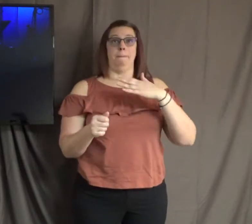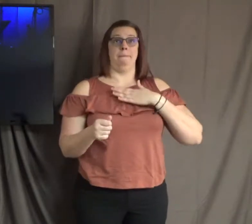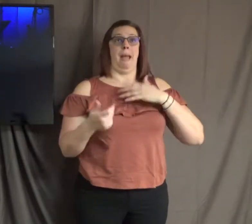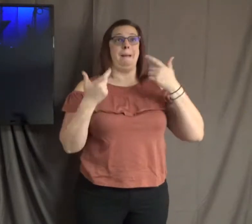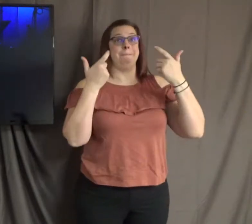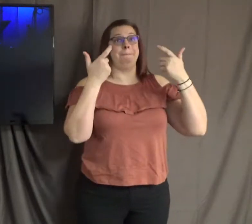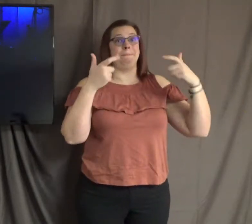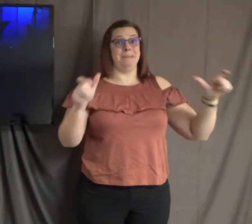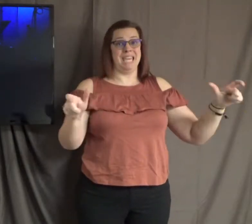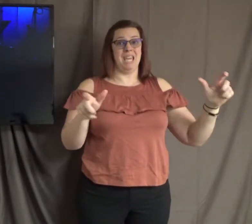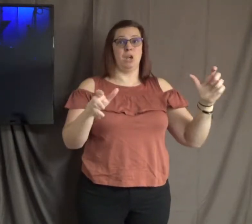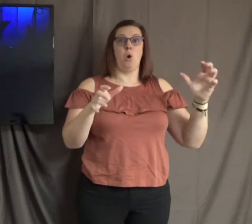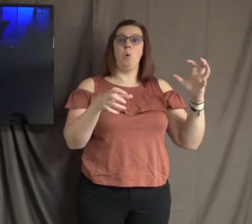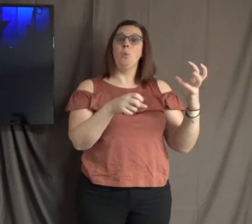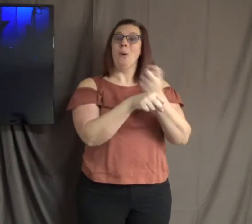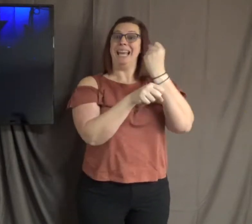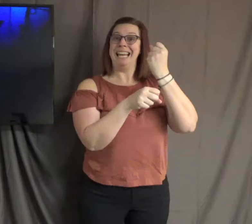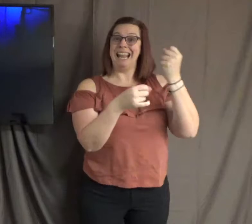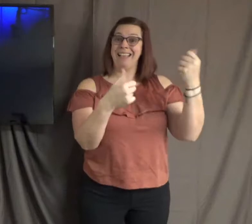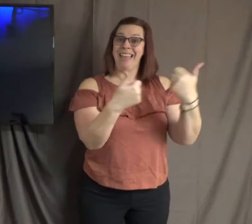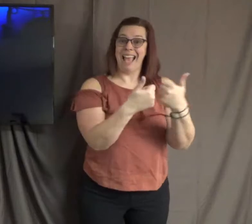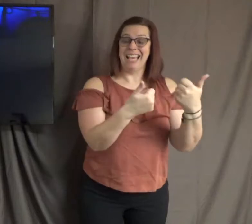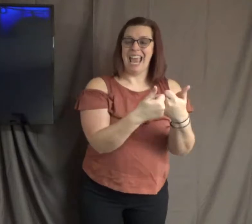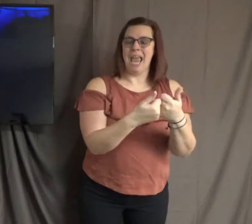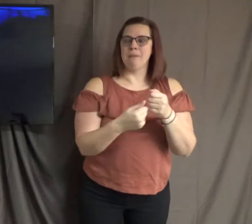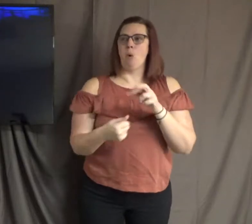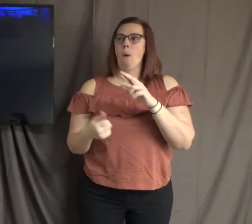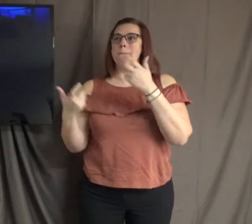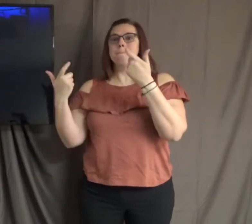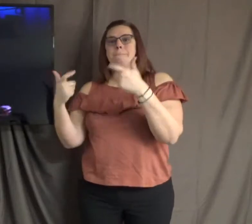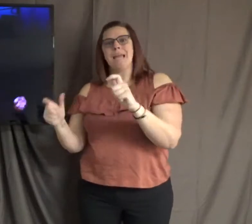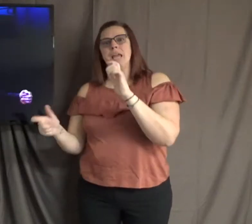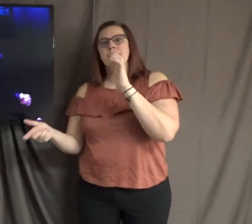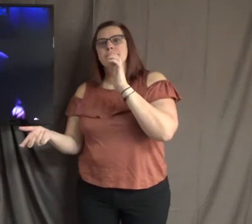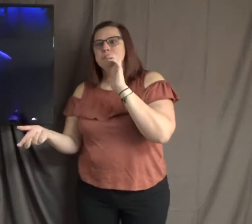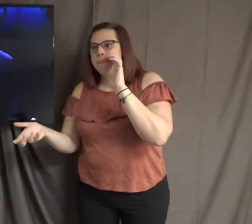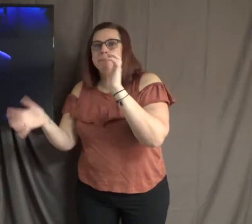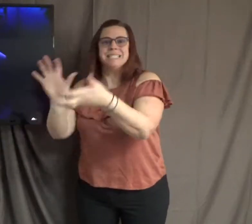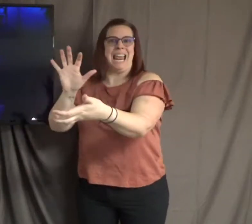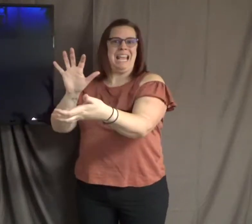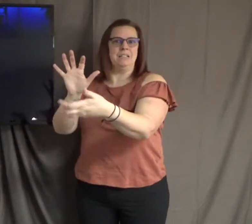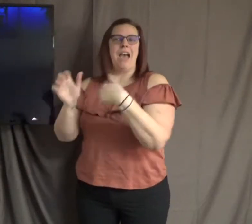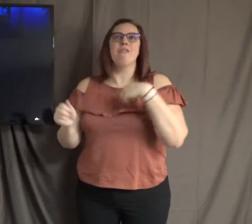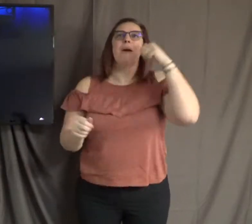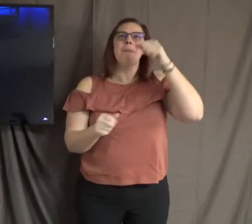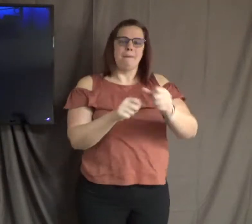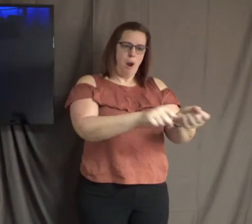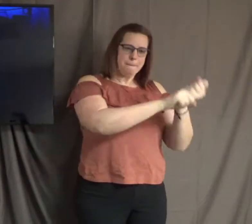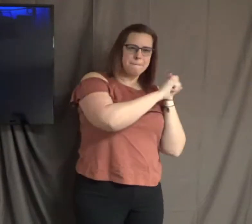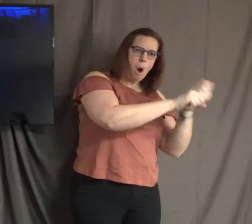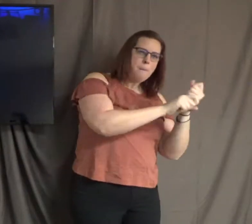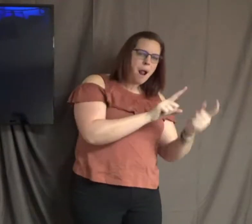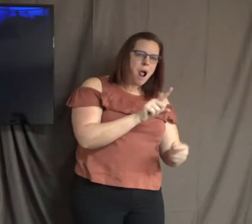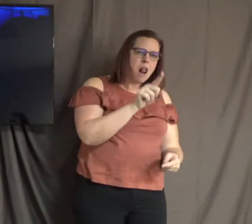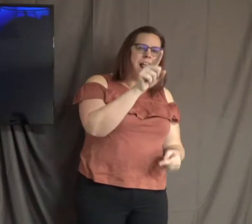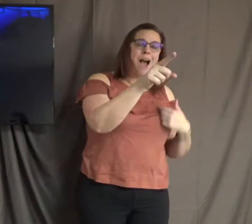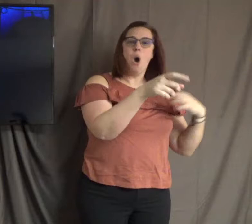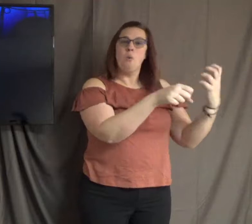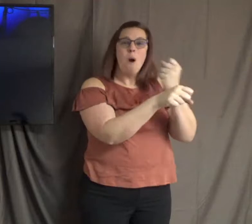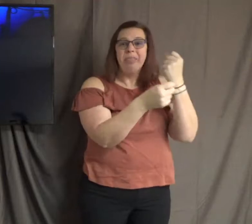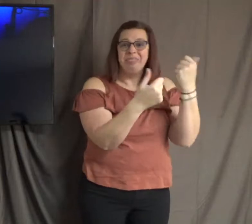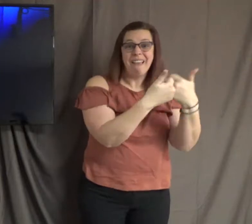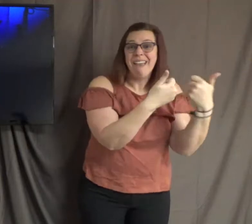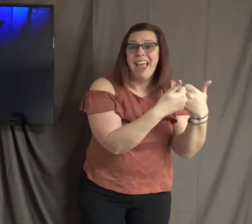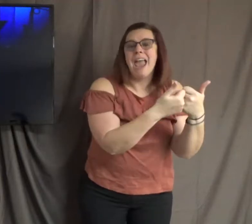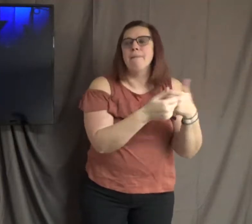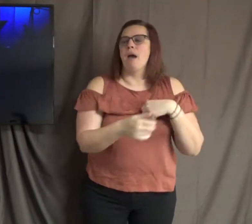my big mistakes. You know, I remember getting that base hit to right field that won the game. I remember playing third